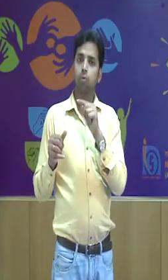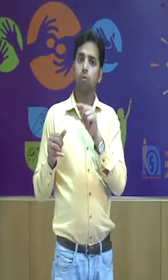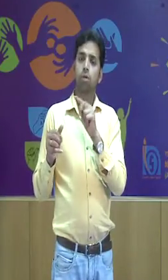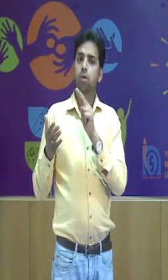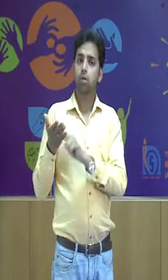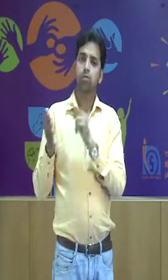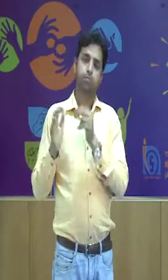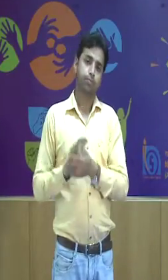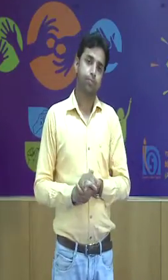www.nios.ac.in.